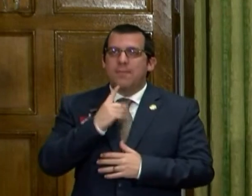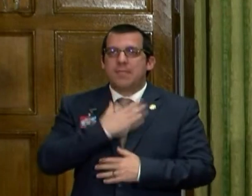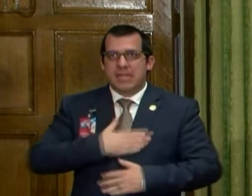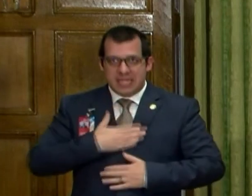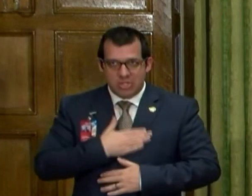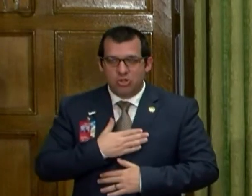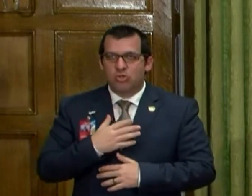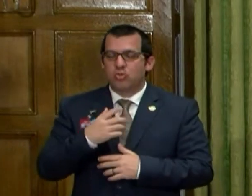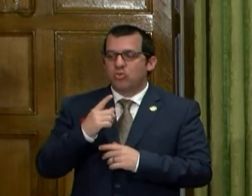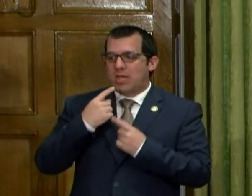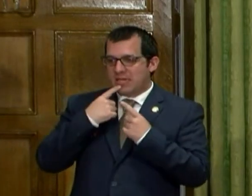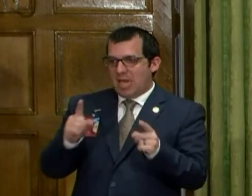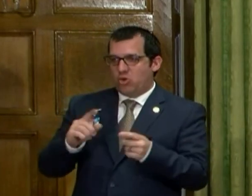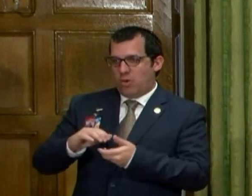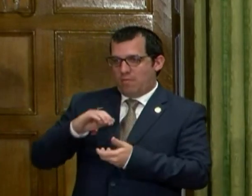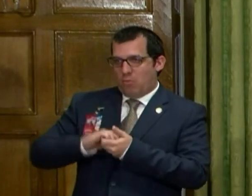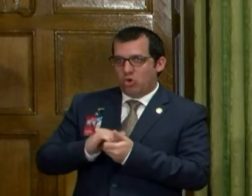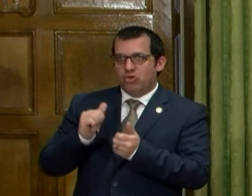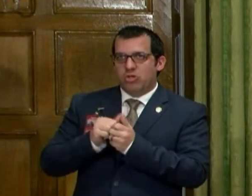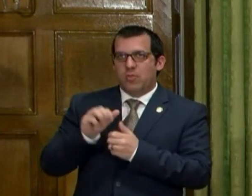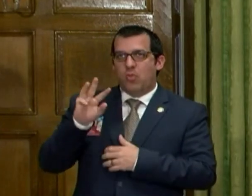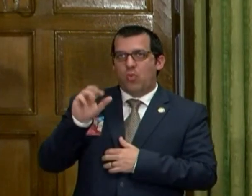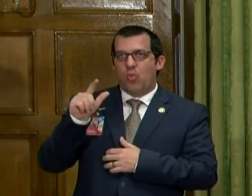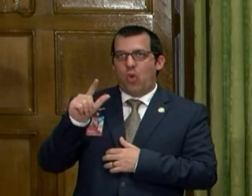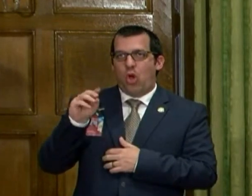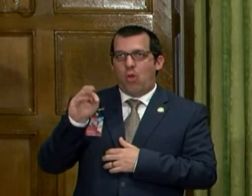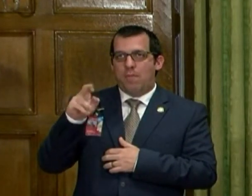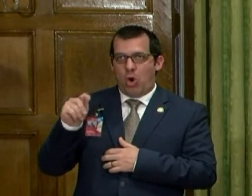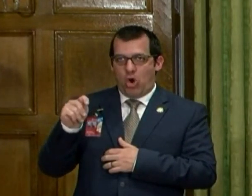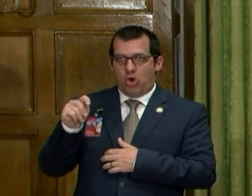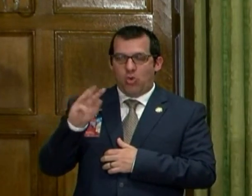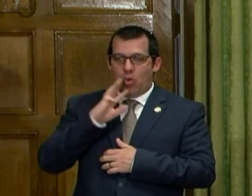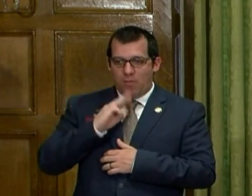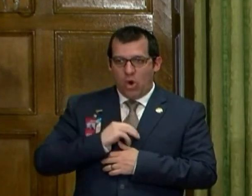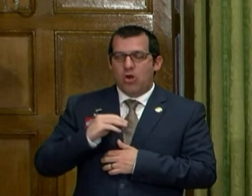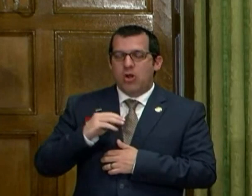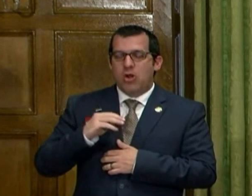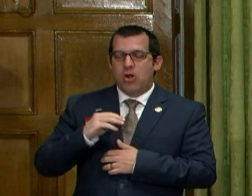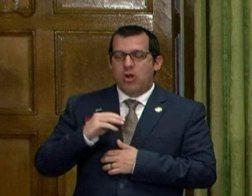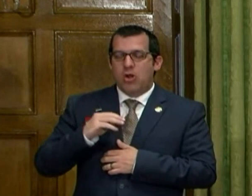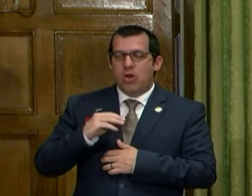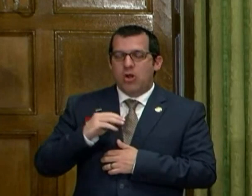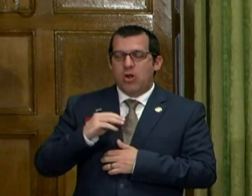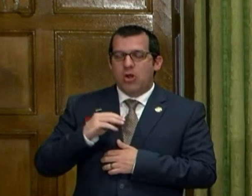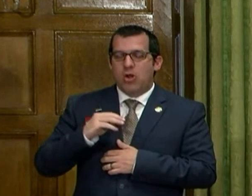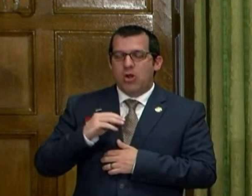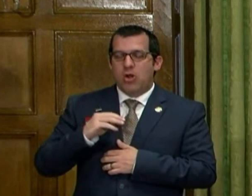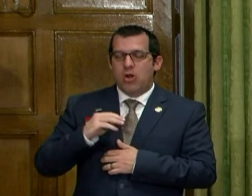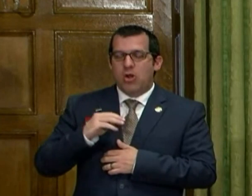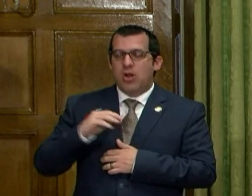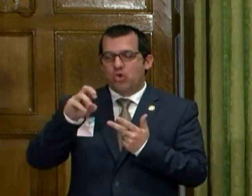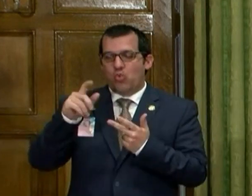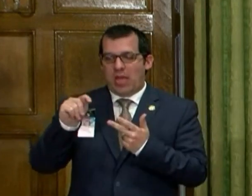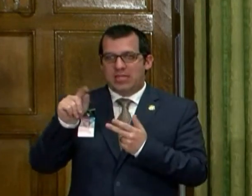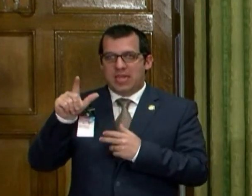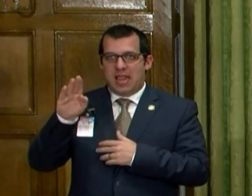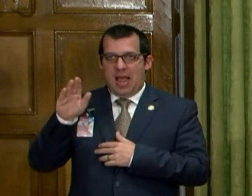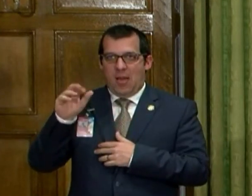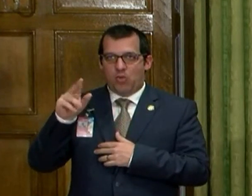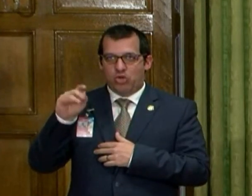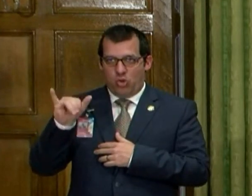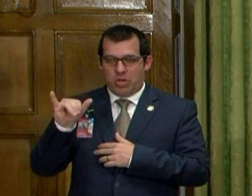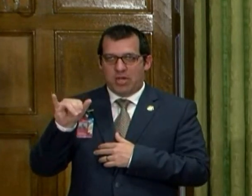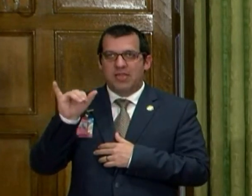to announce a partnership with Walmart, with the state of Arkansas, and with Quest to initiate